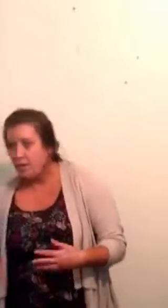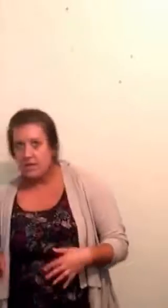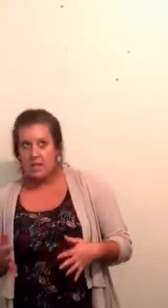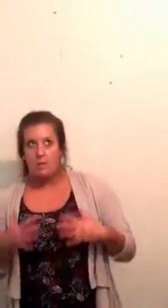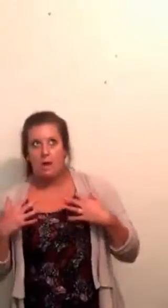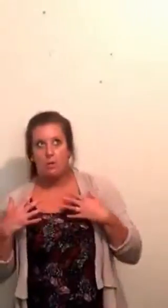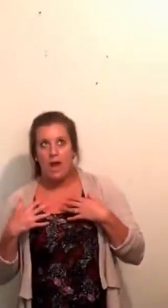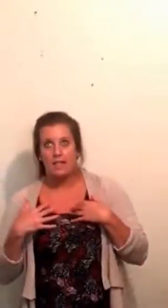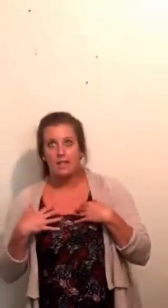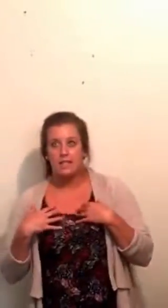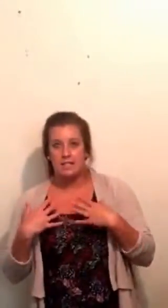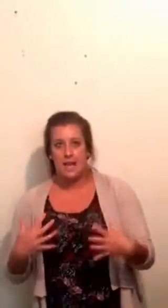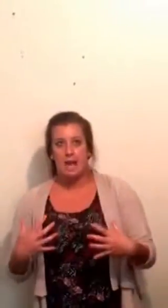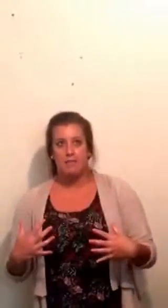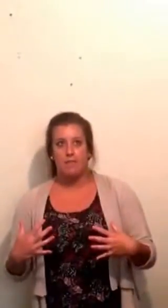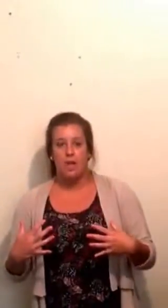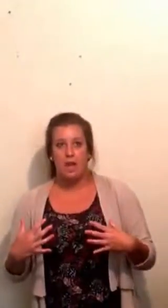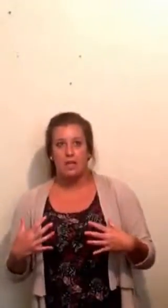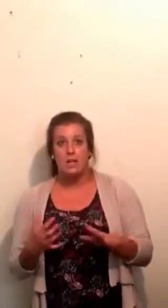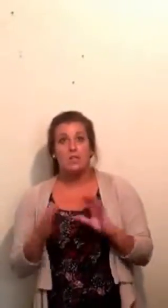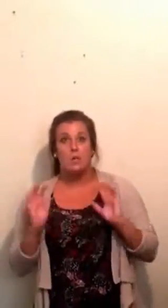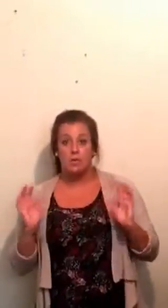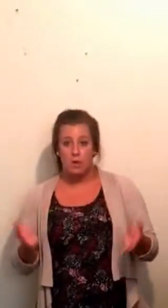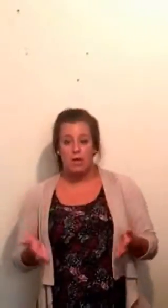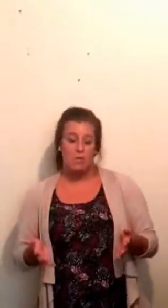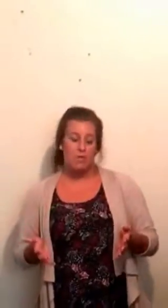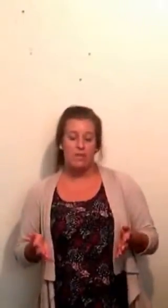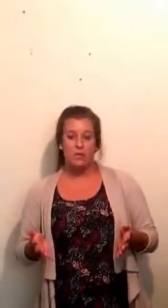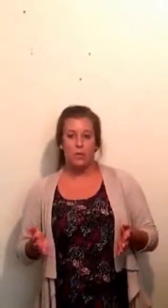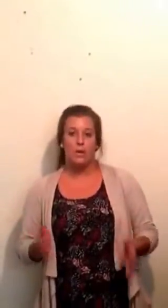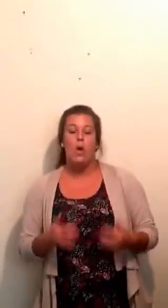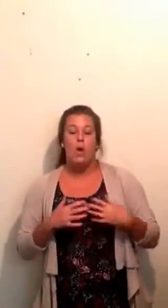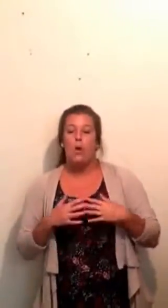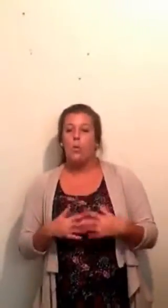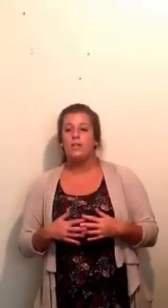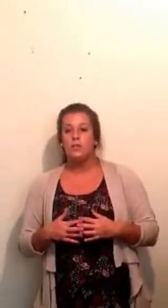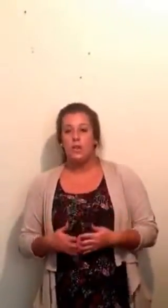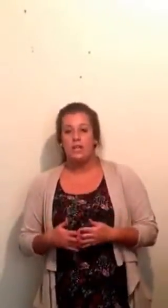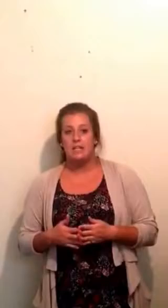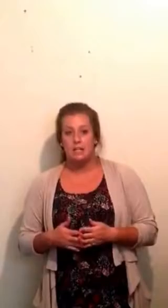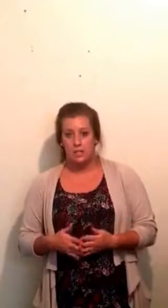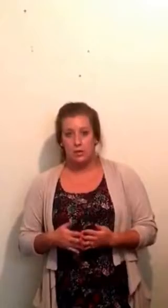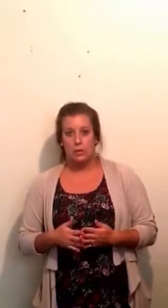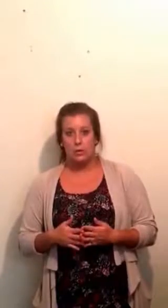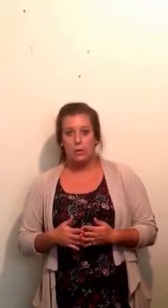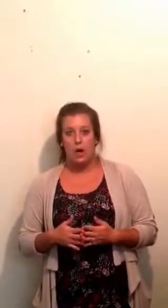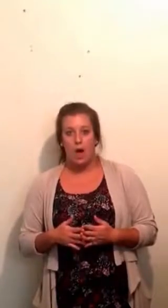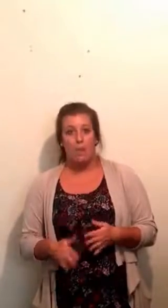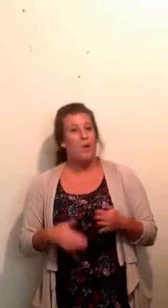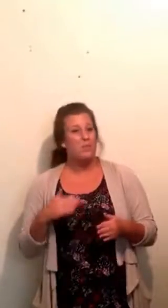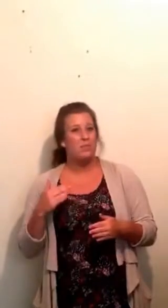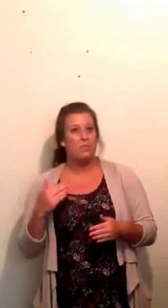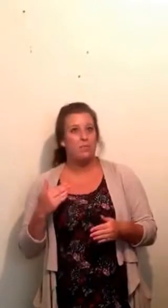to think about, as a staff and a school community moving forward, what do we need to do and what kind